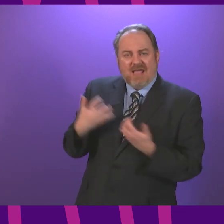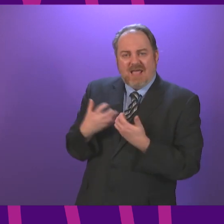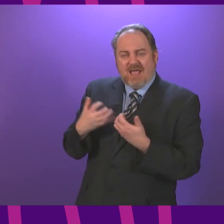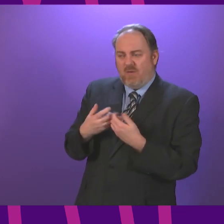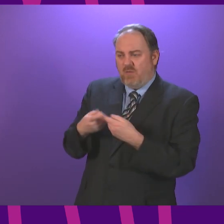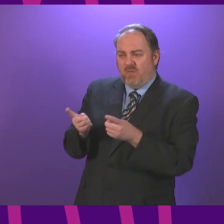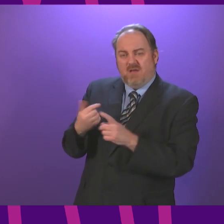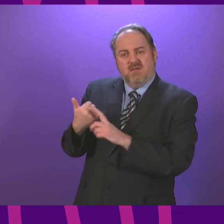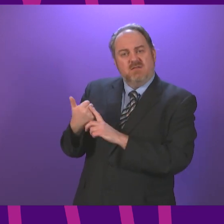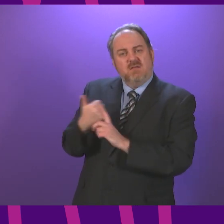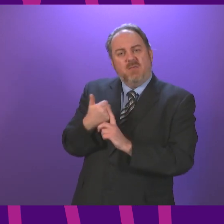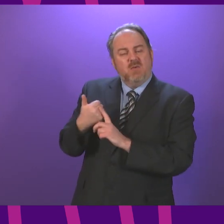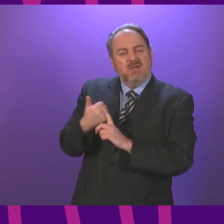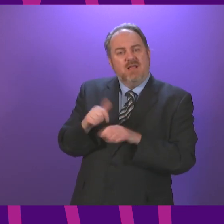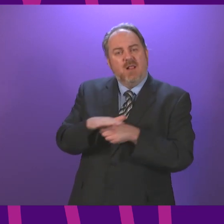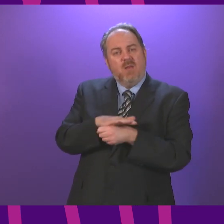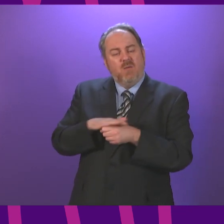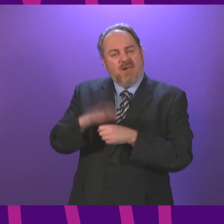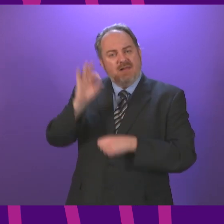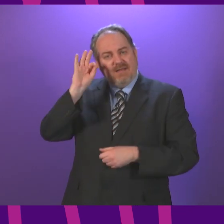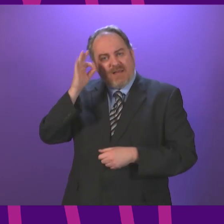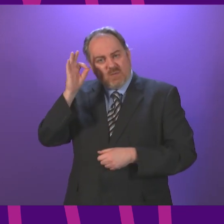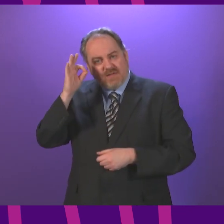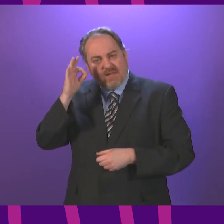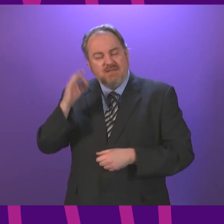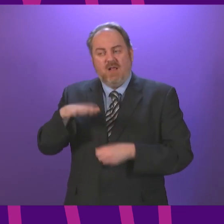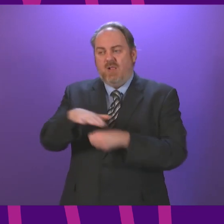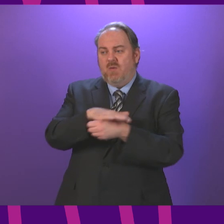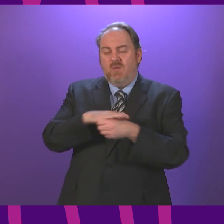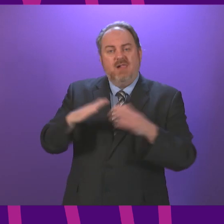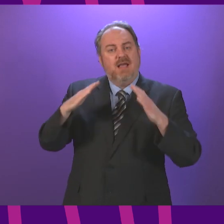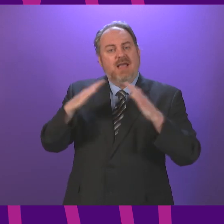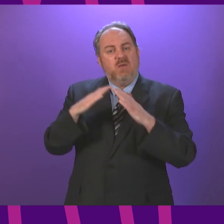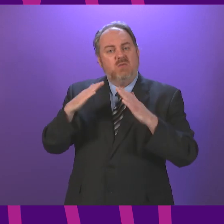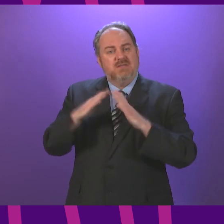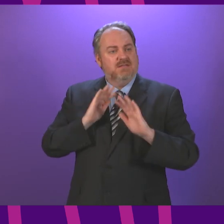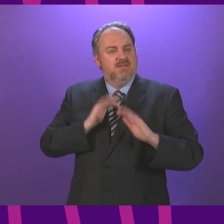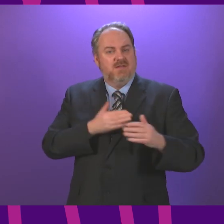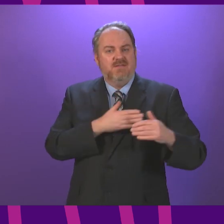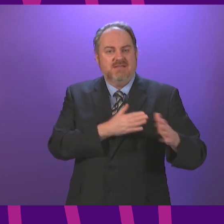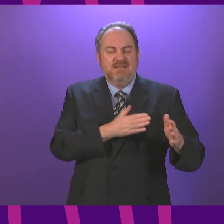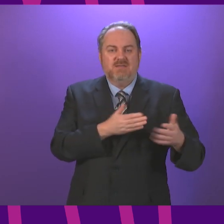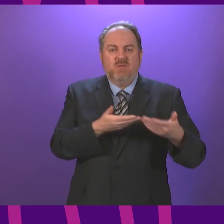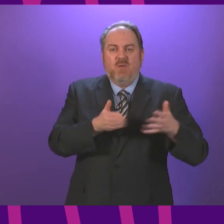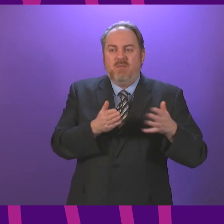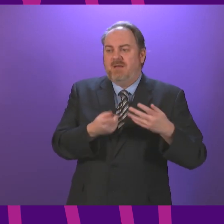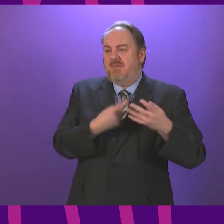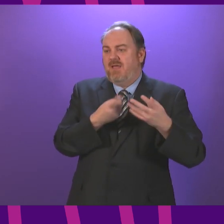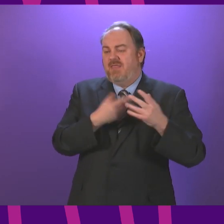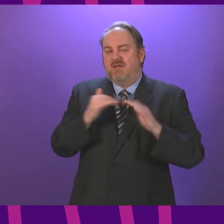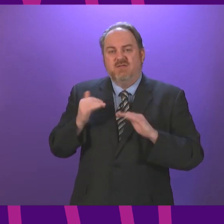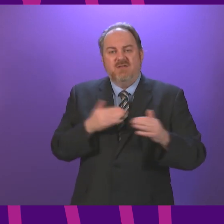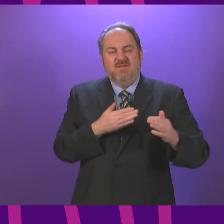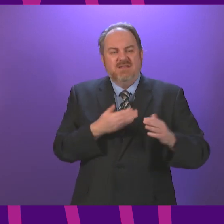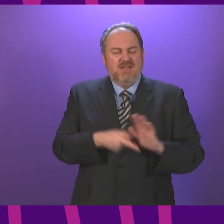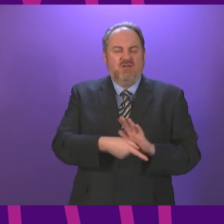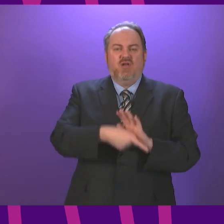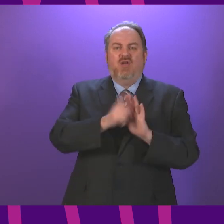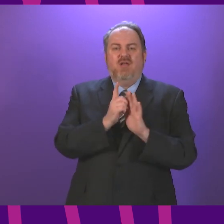local authorities and local housing providers to open up these services as quickly as possible